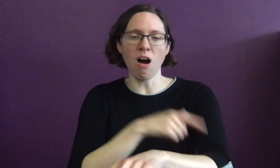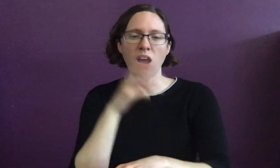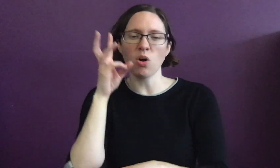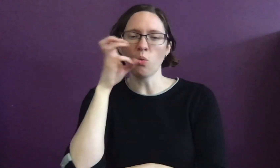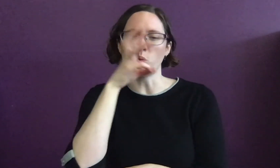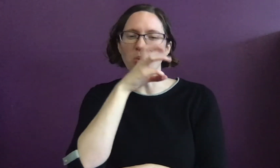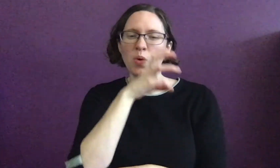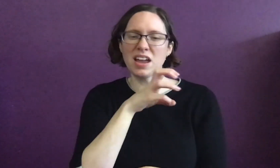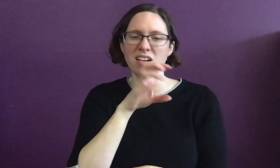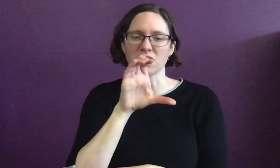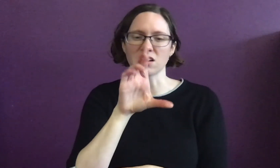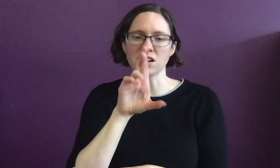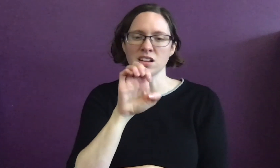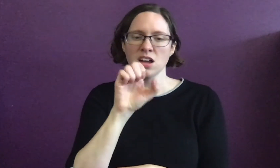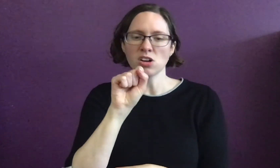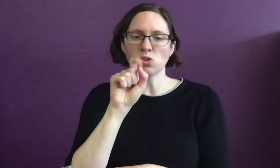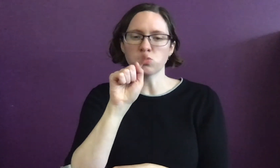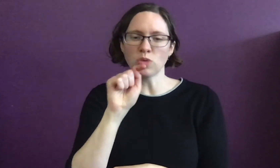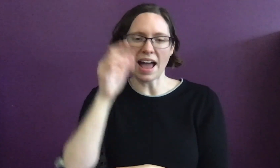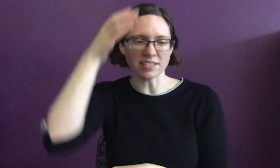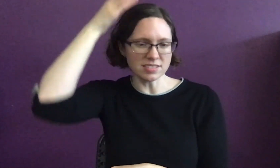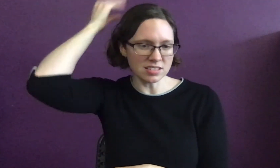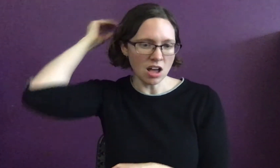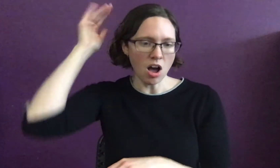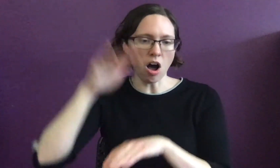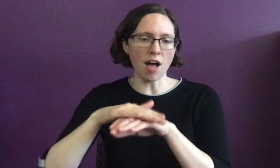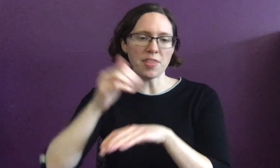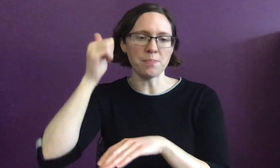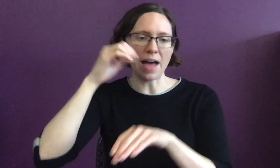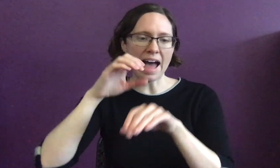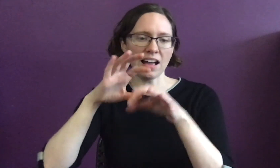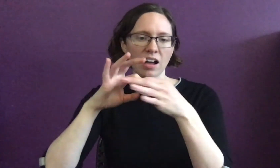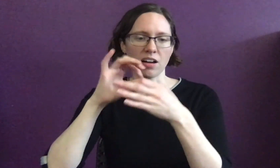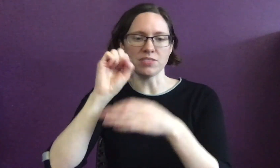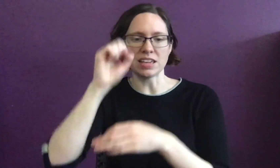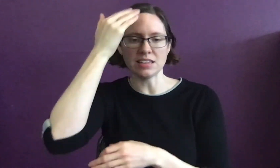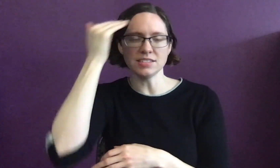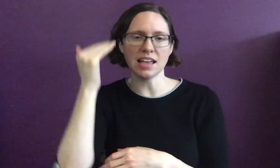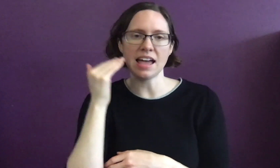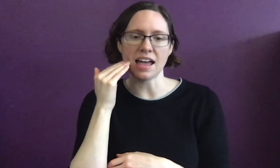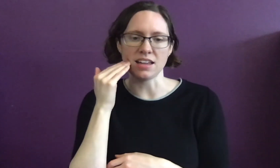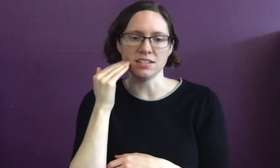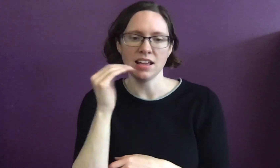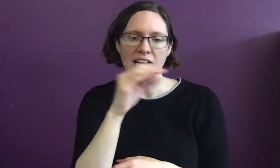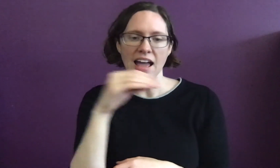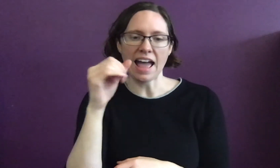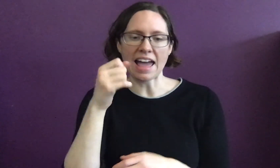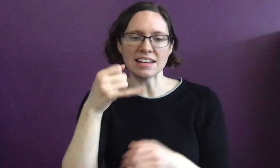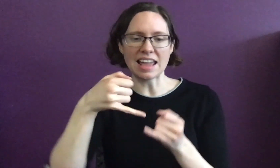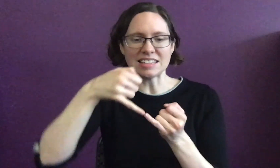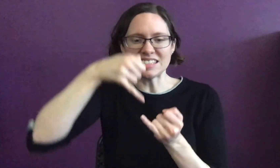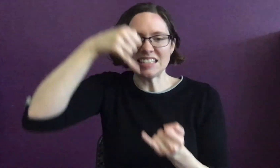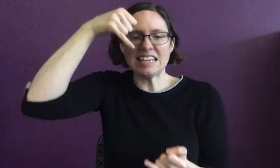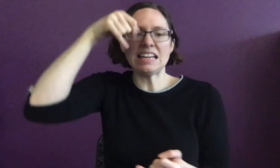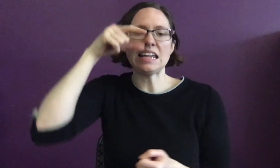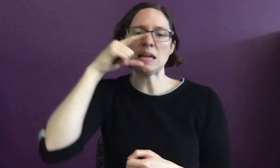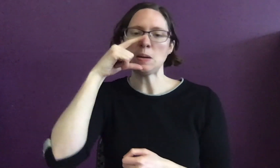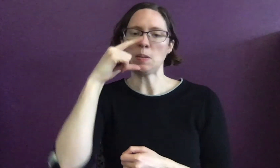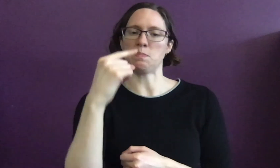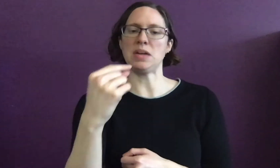long, weird crest on the back of his head and a skinny